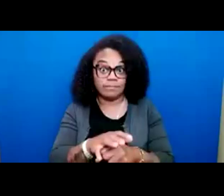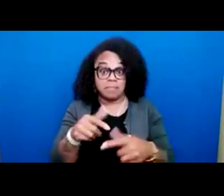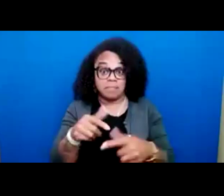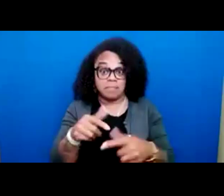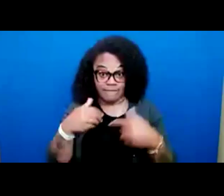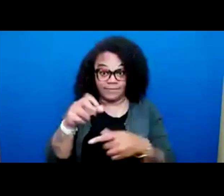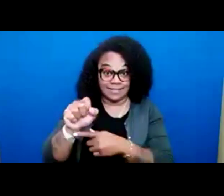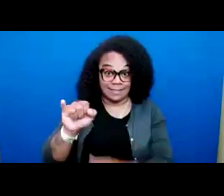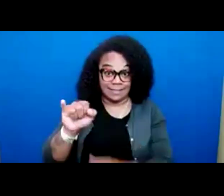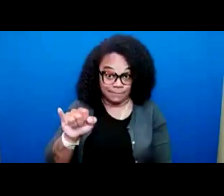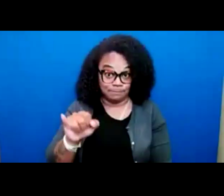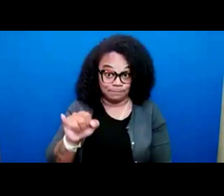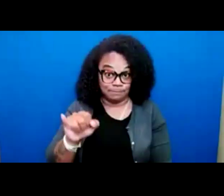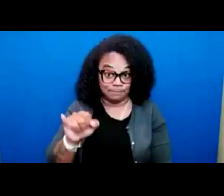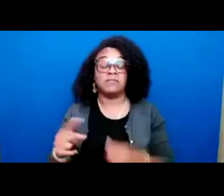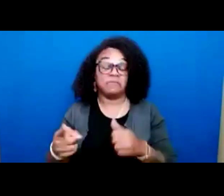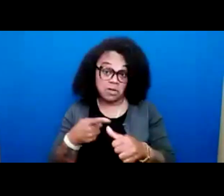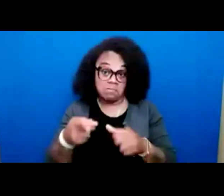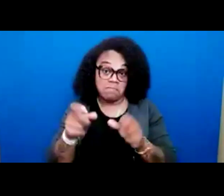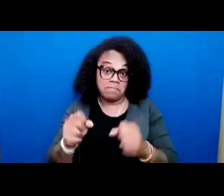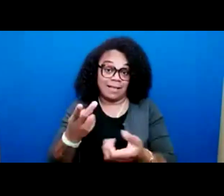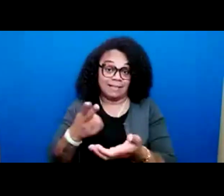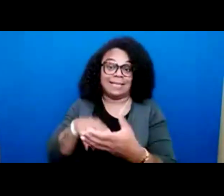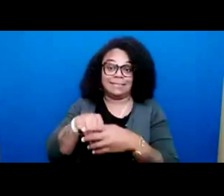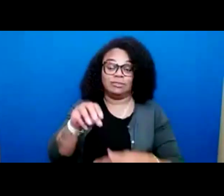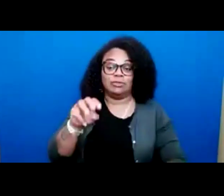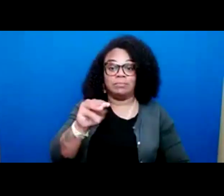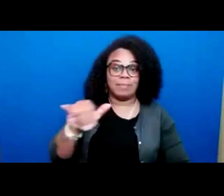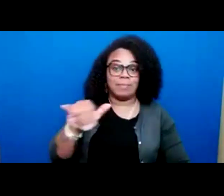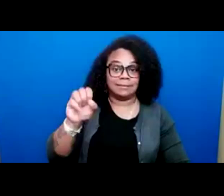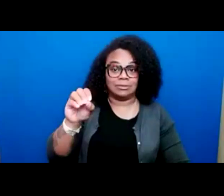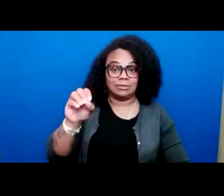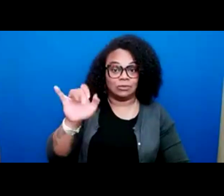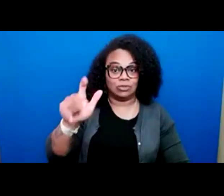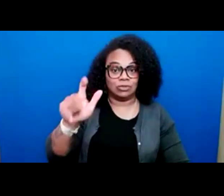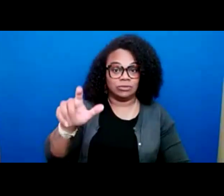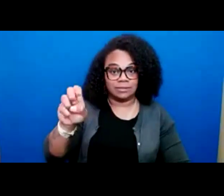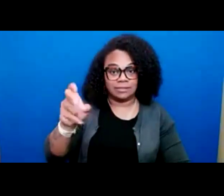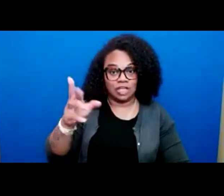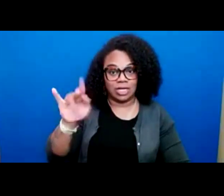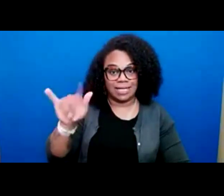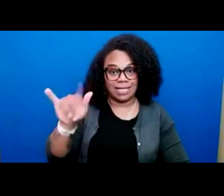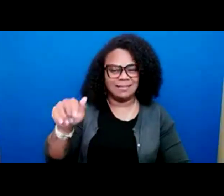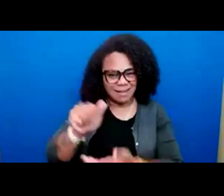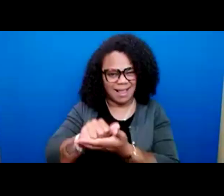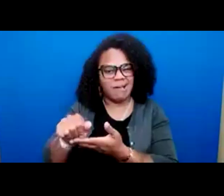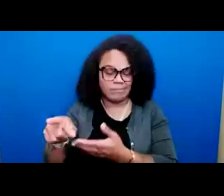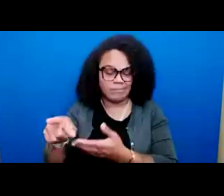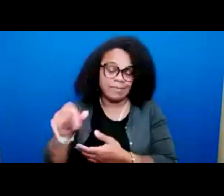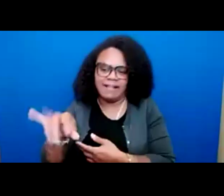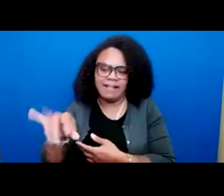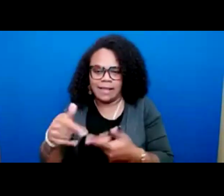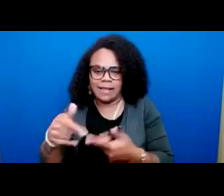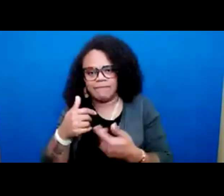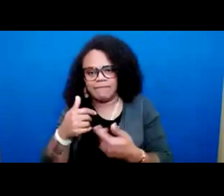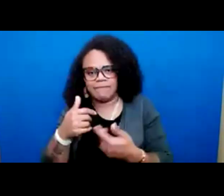SSI. So first, they could log into their My Social Security account if they've set one up, and that will show the type of benefit they're receiving. A